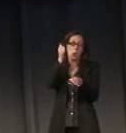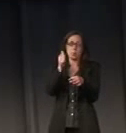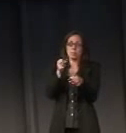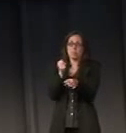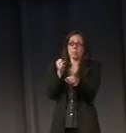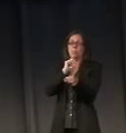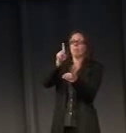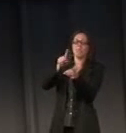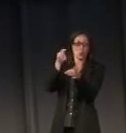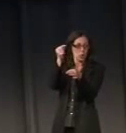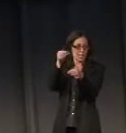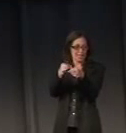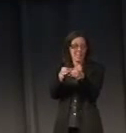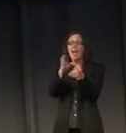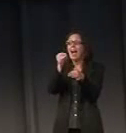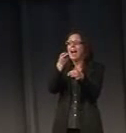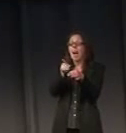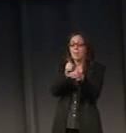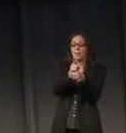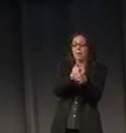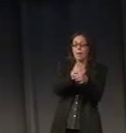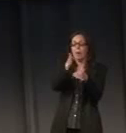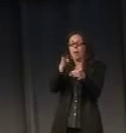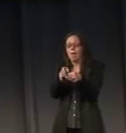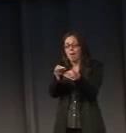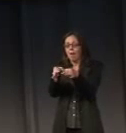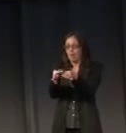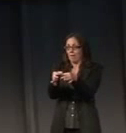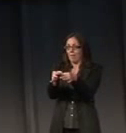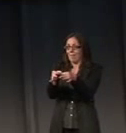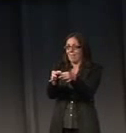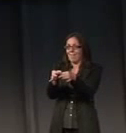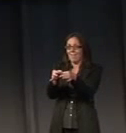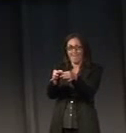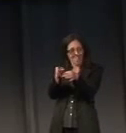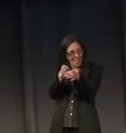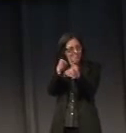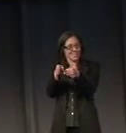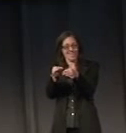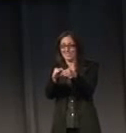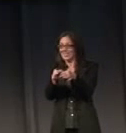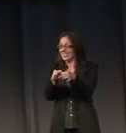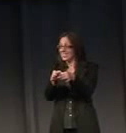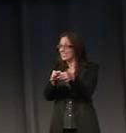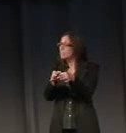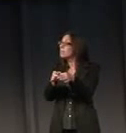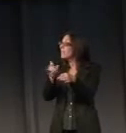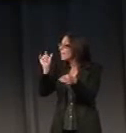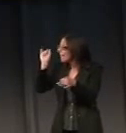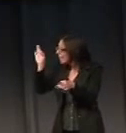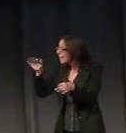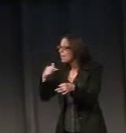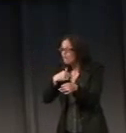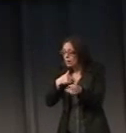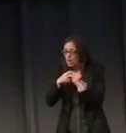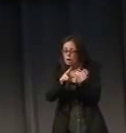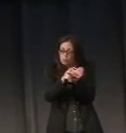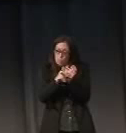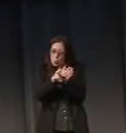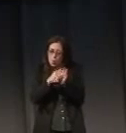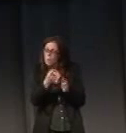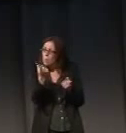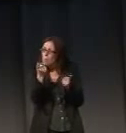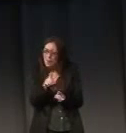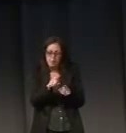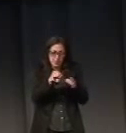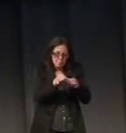discovered that if we record many of these cells next to each other, the cells neighboring each other have a sequential progression in their